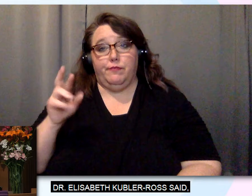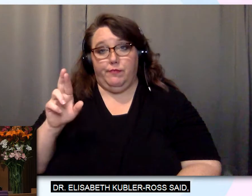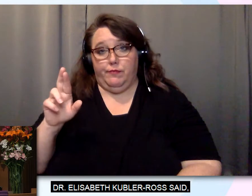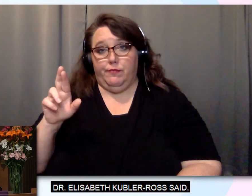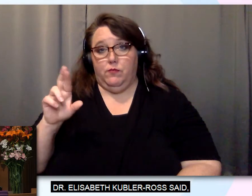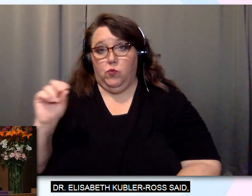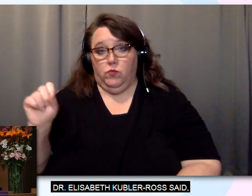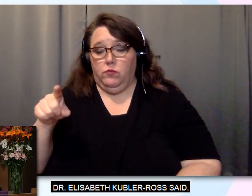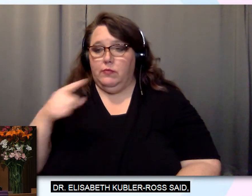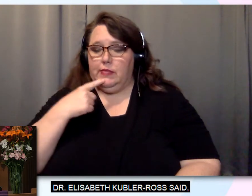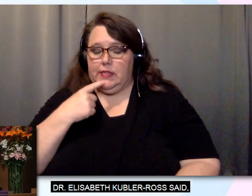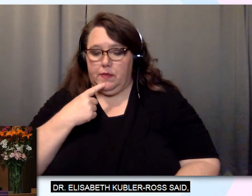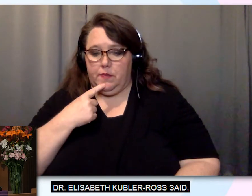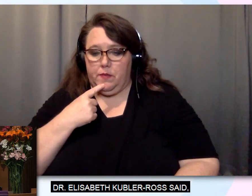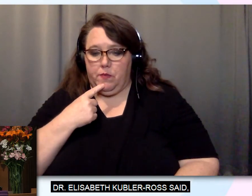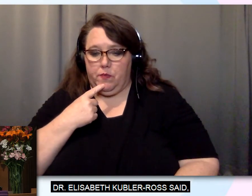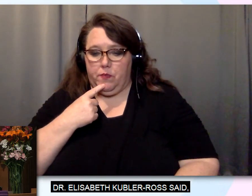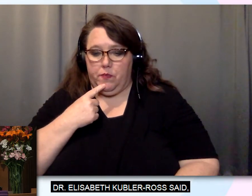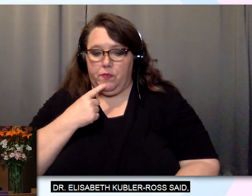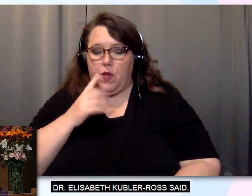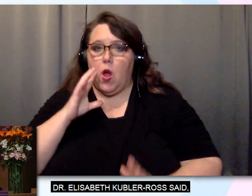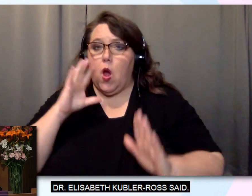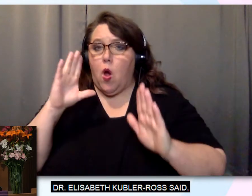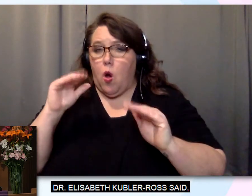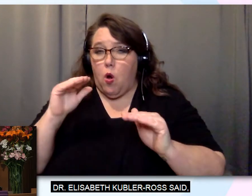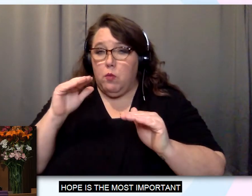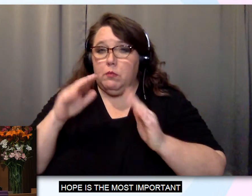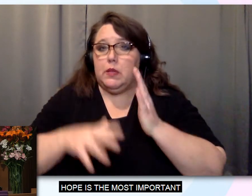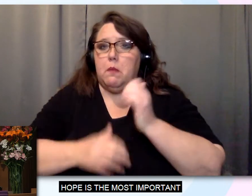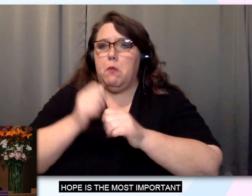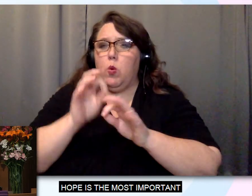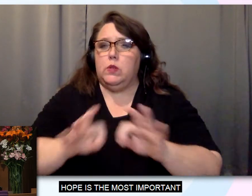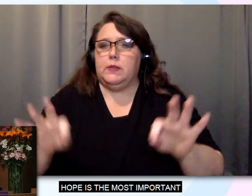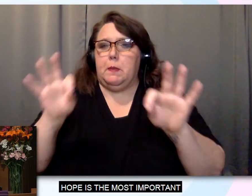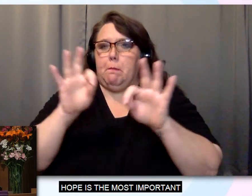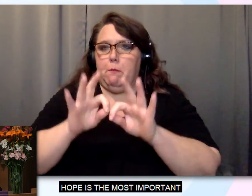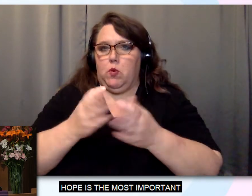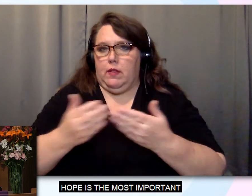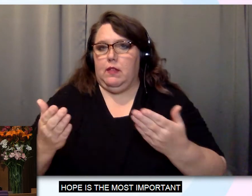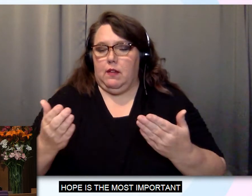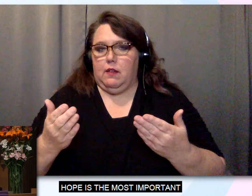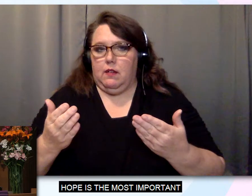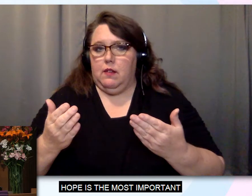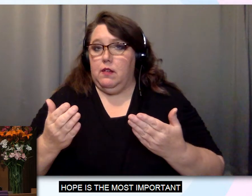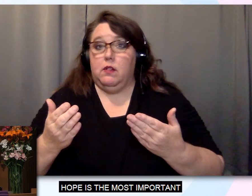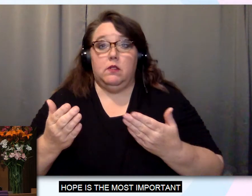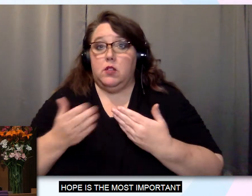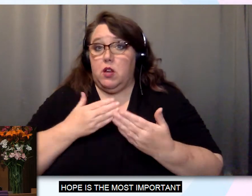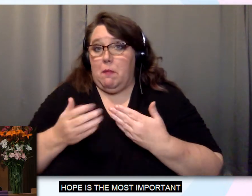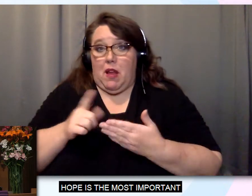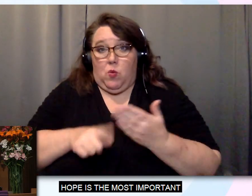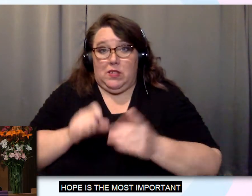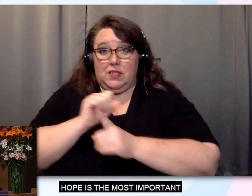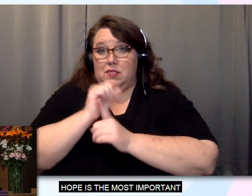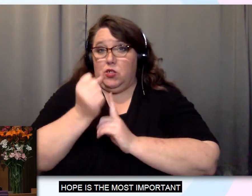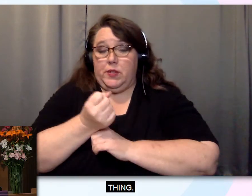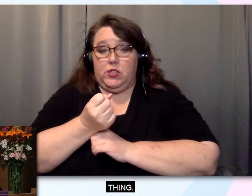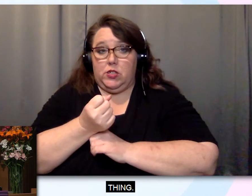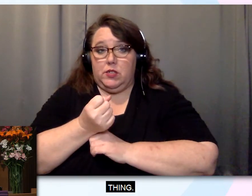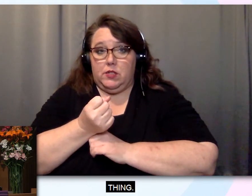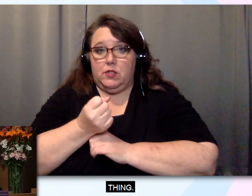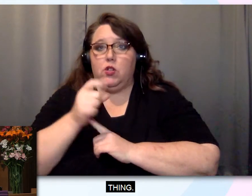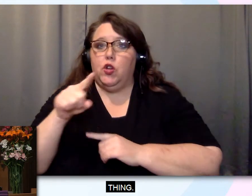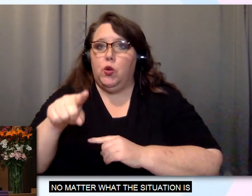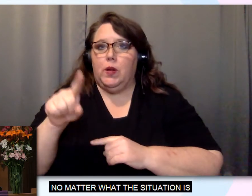Dr. Elizabeth Kubler-Ross said, "Hope is the most important thing. No matter what